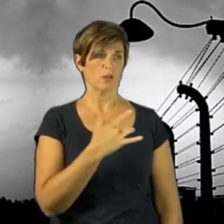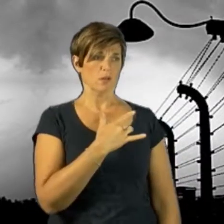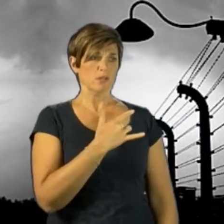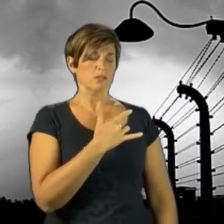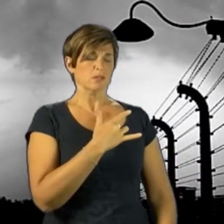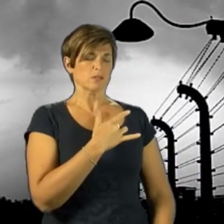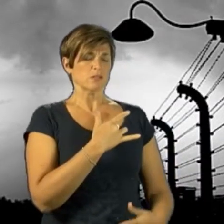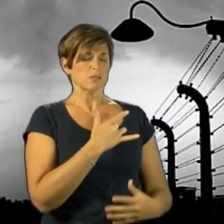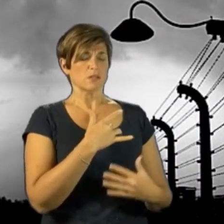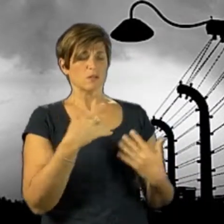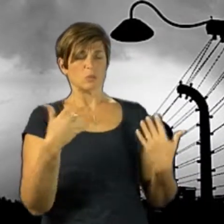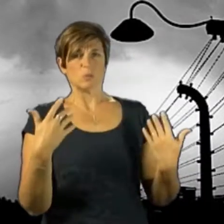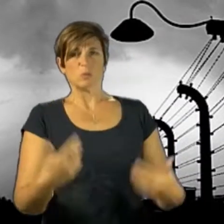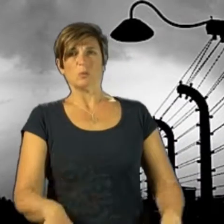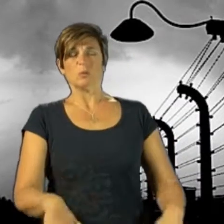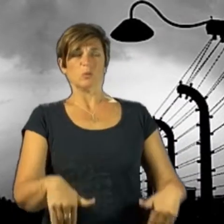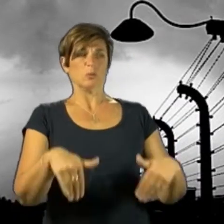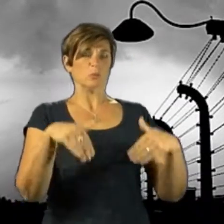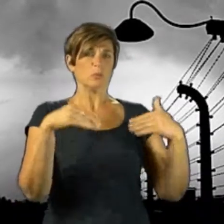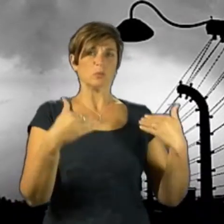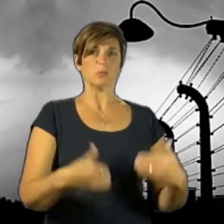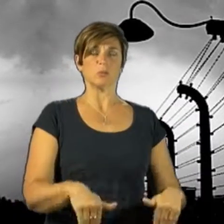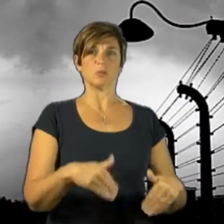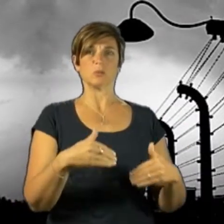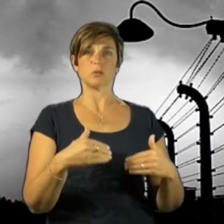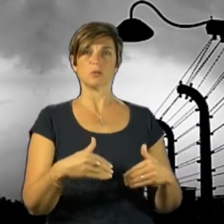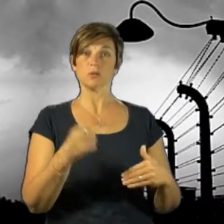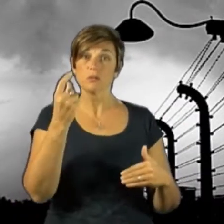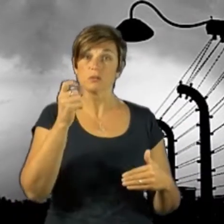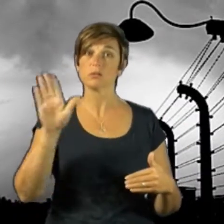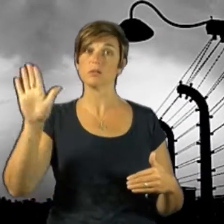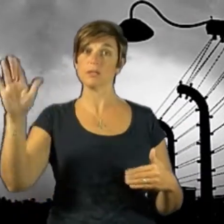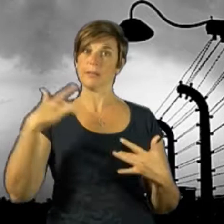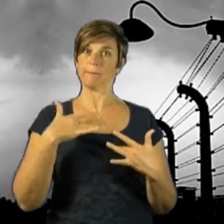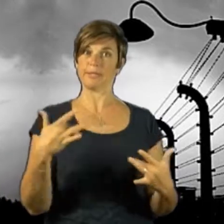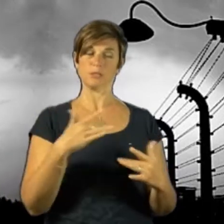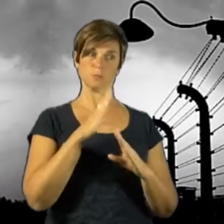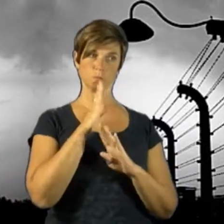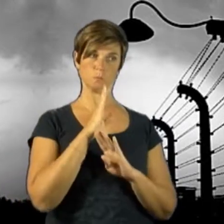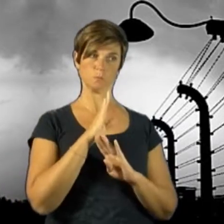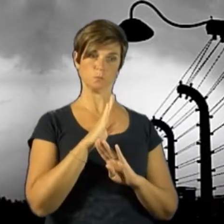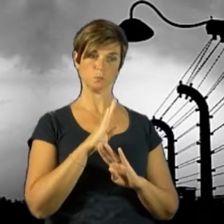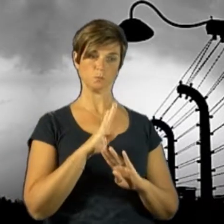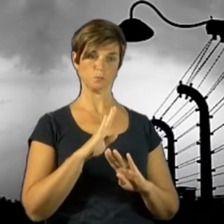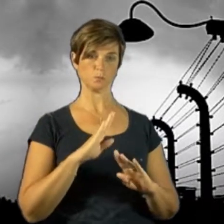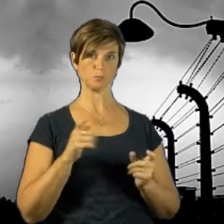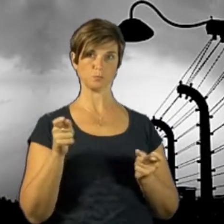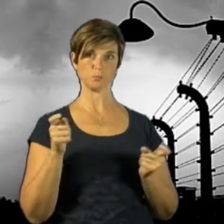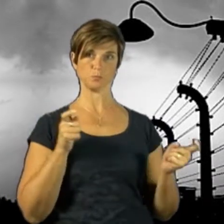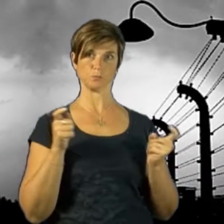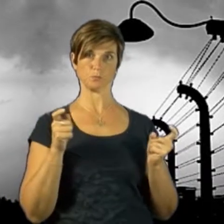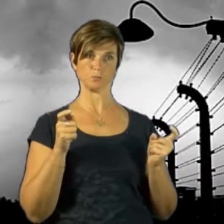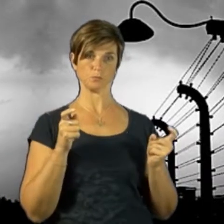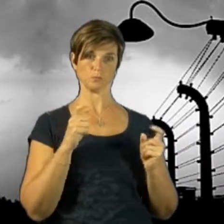He took it very hard. He was a man who didn't show his feelings openly. He had